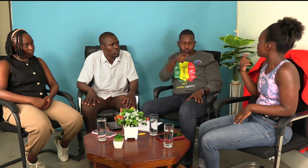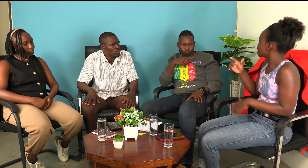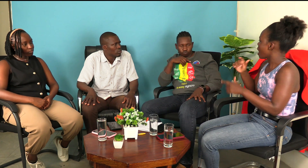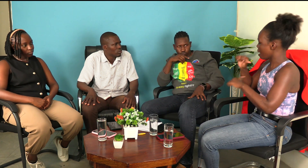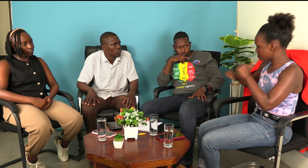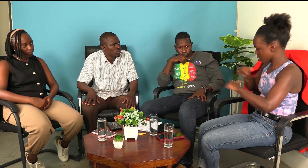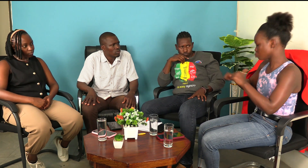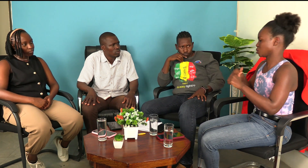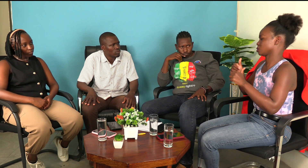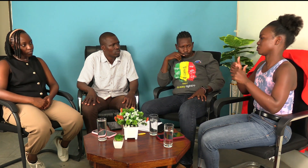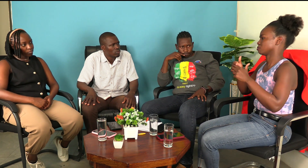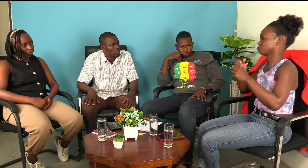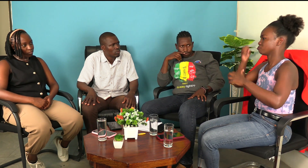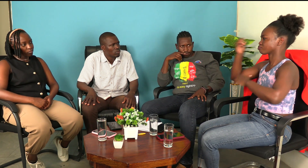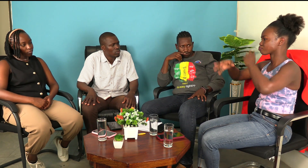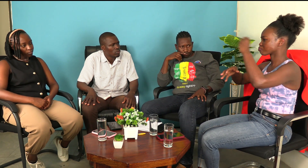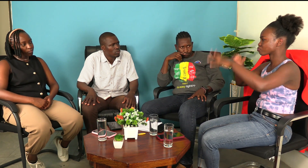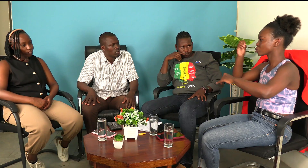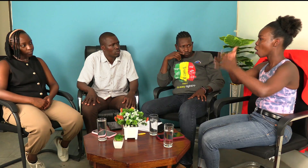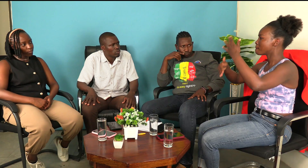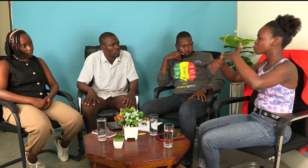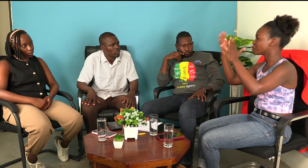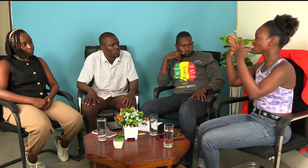And you understand that there's law for you. About